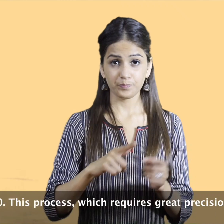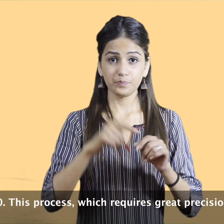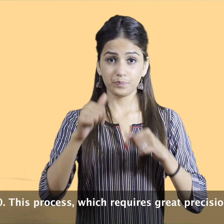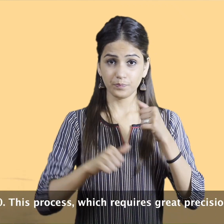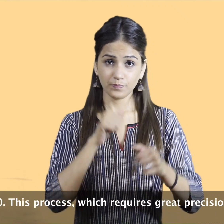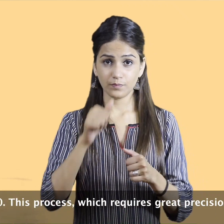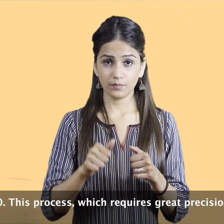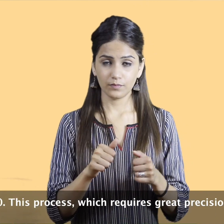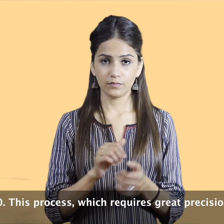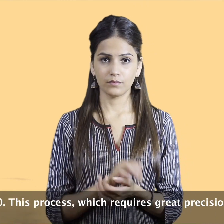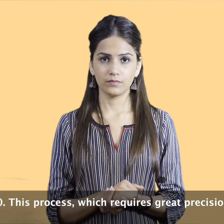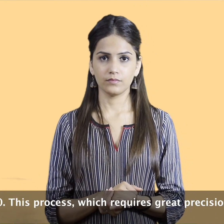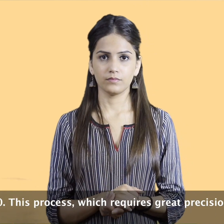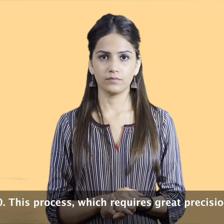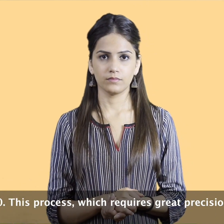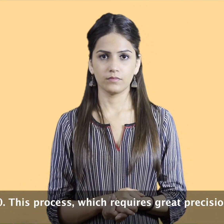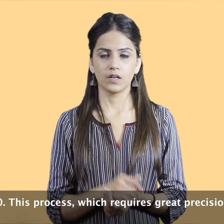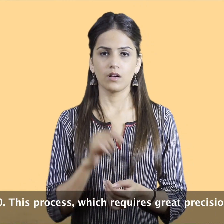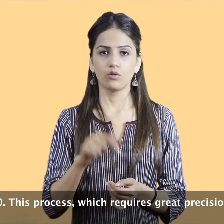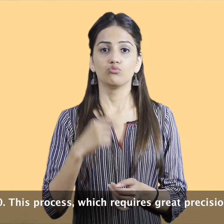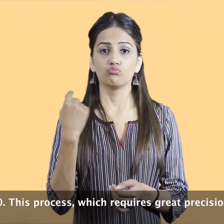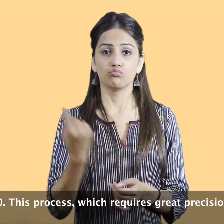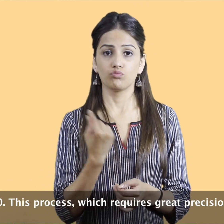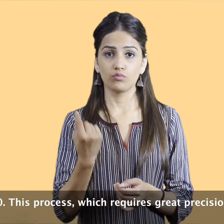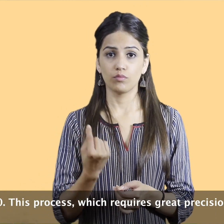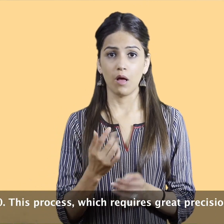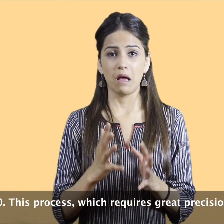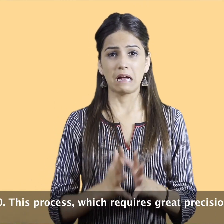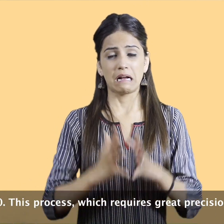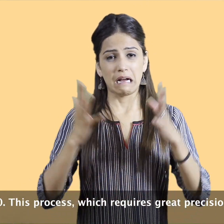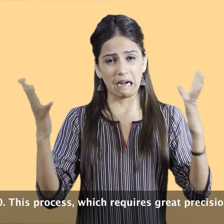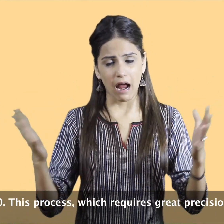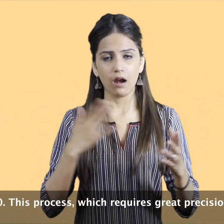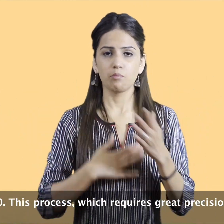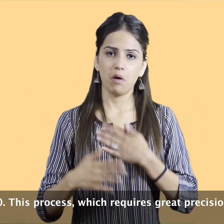This process, which requires great precision.